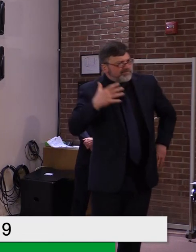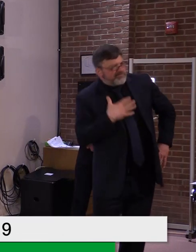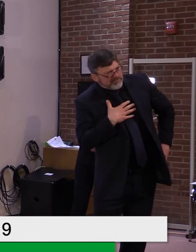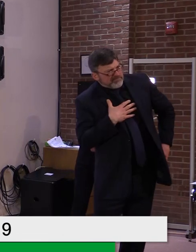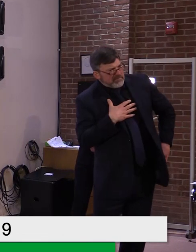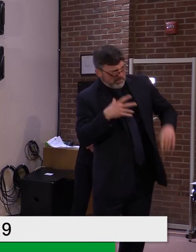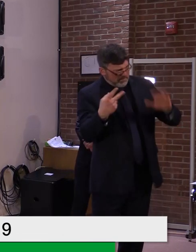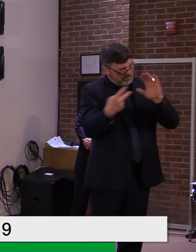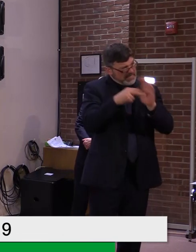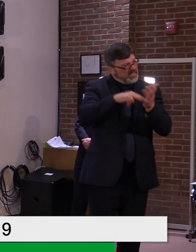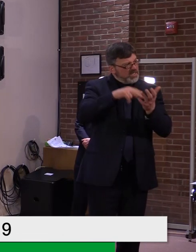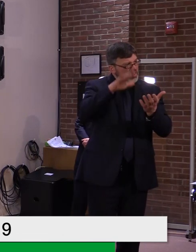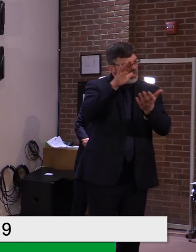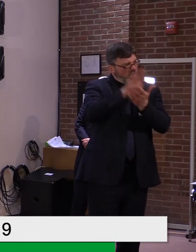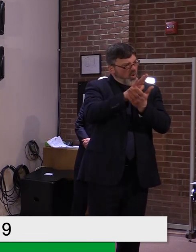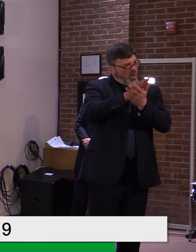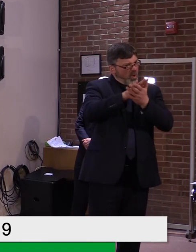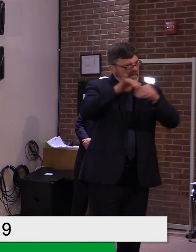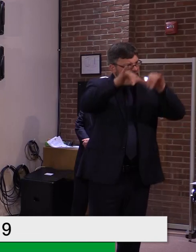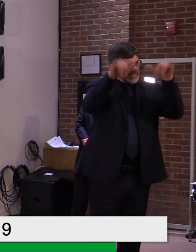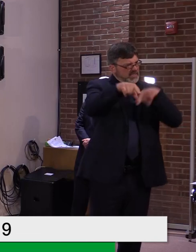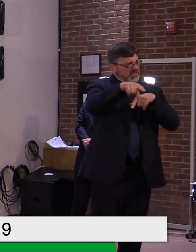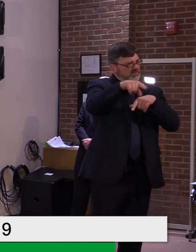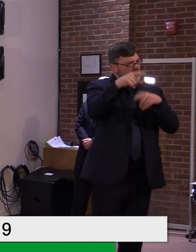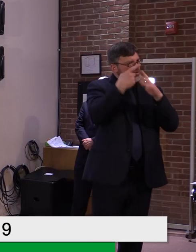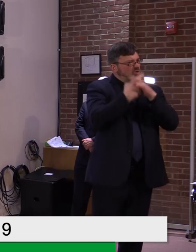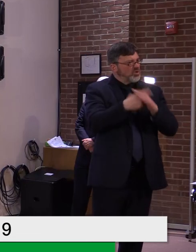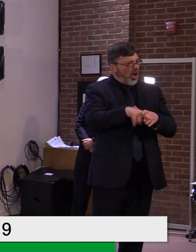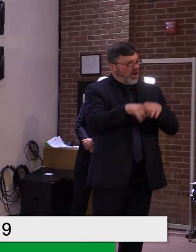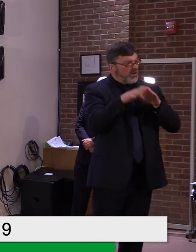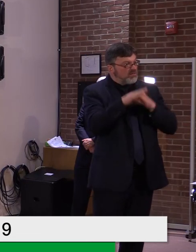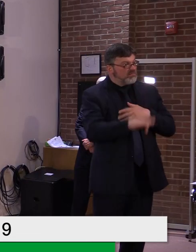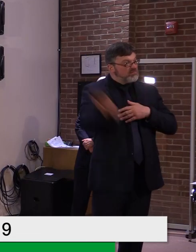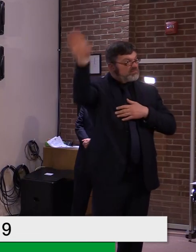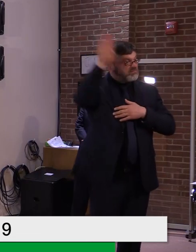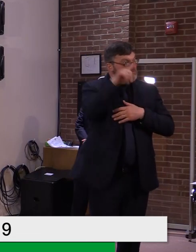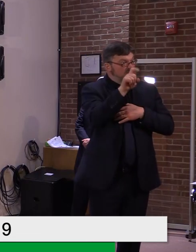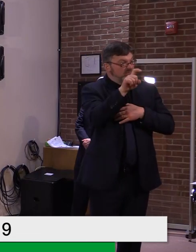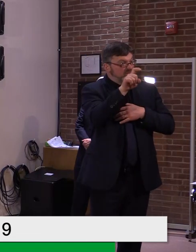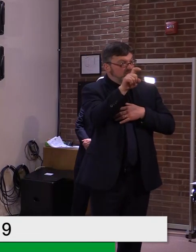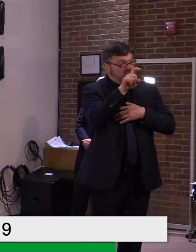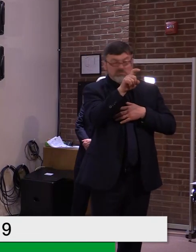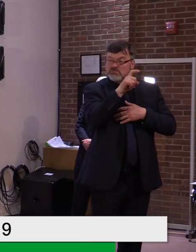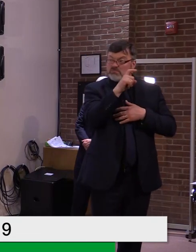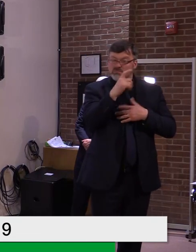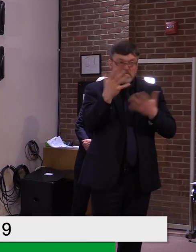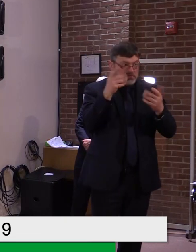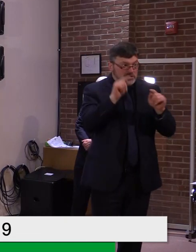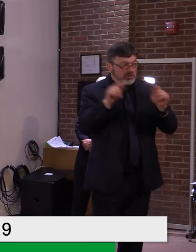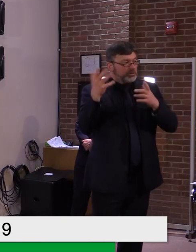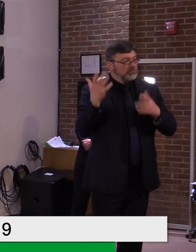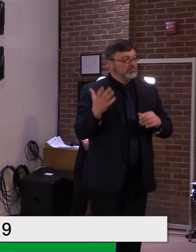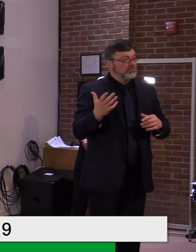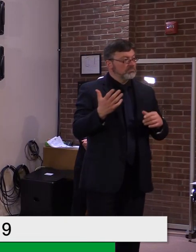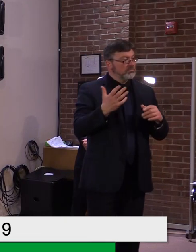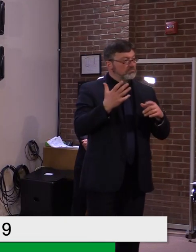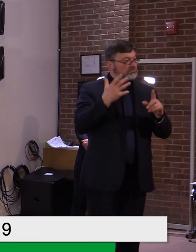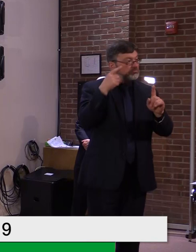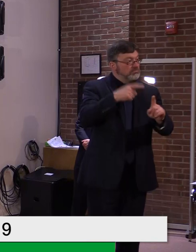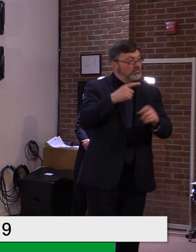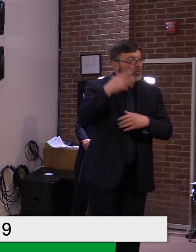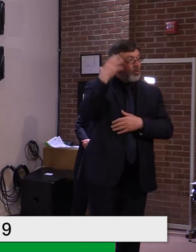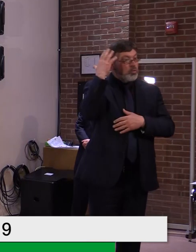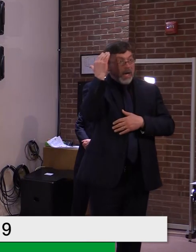cases, especially during the push to get more kids in classrooms. I may ask Dr. Levine